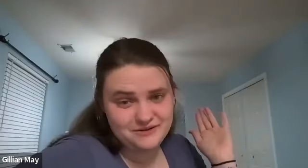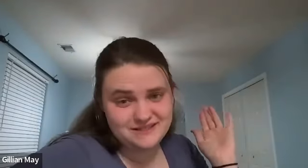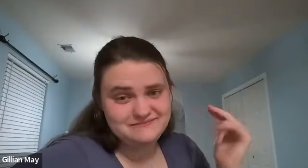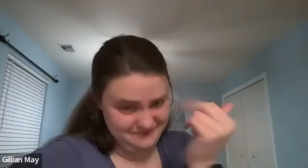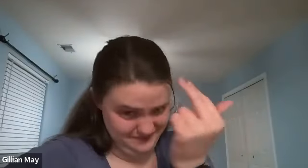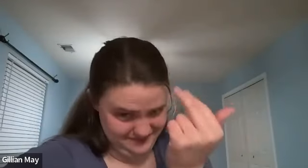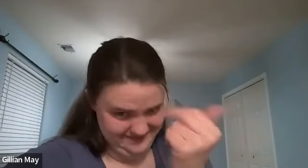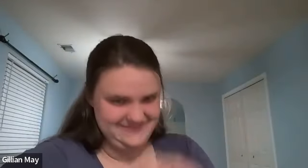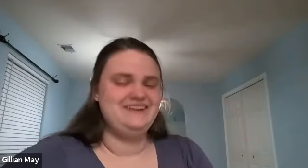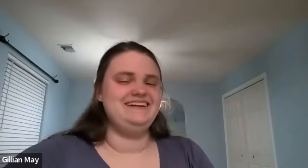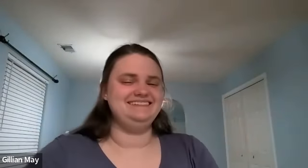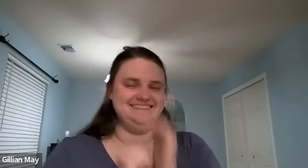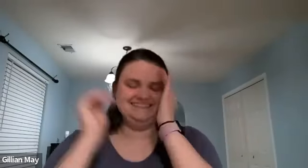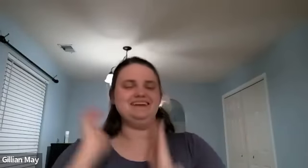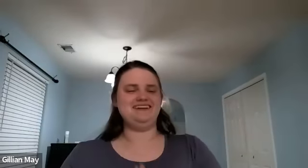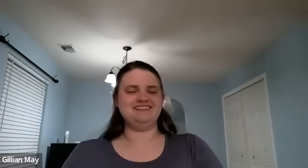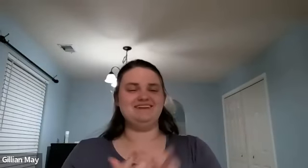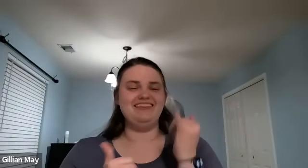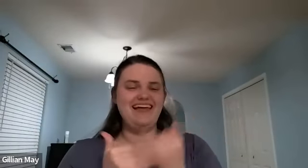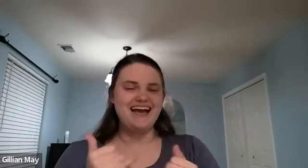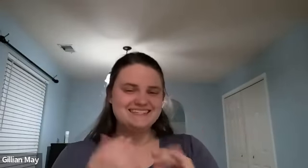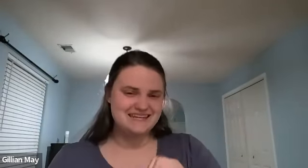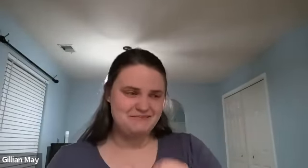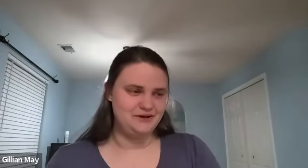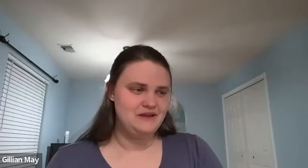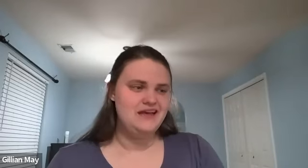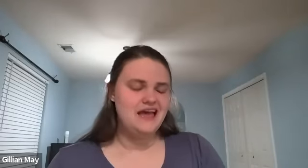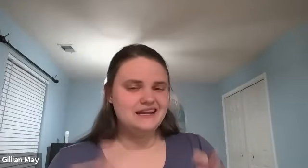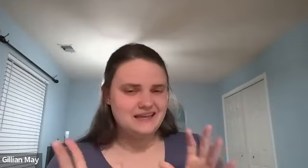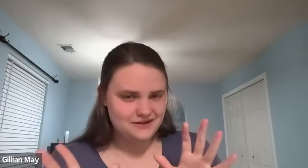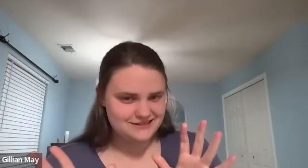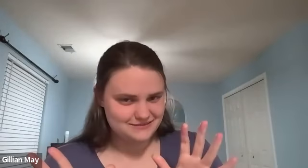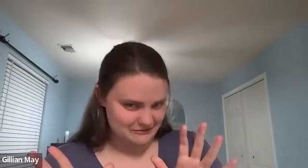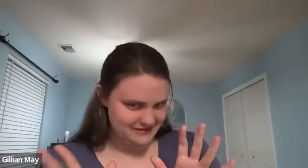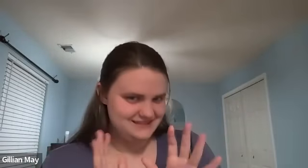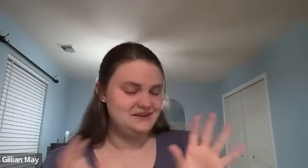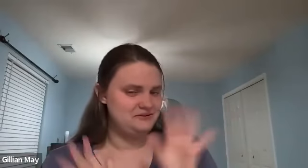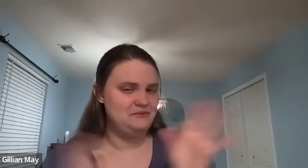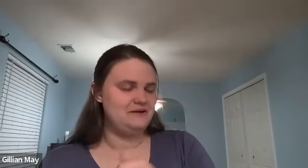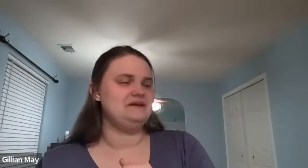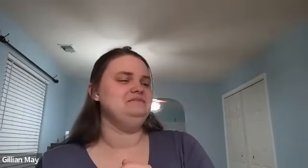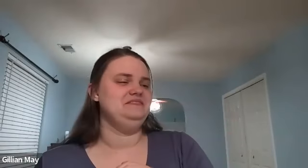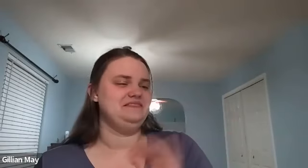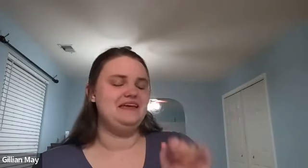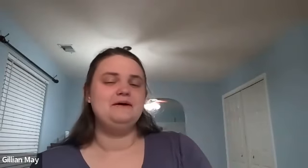close. All right. Okay. So our last number, and I gave you guys small ones, so don't worry.